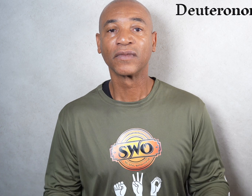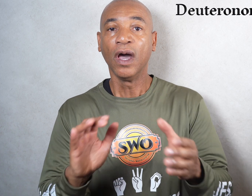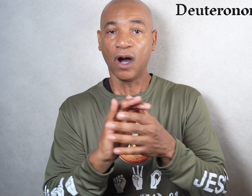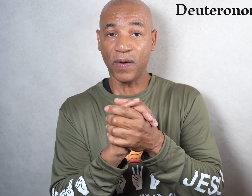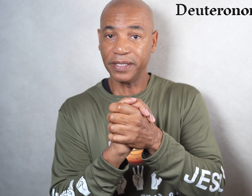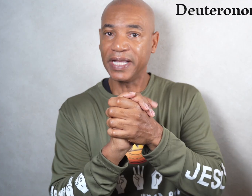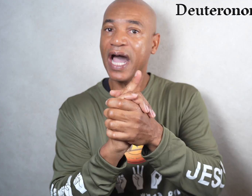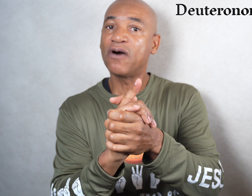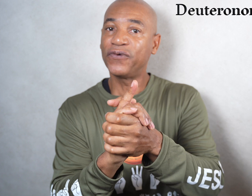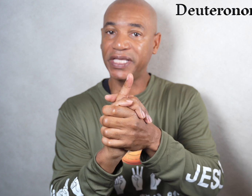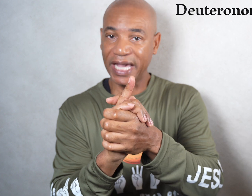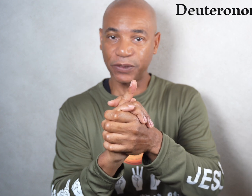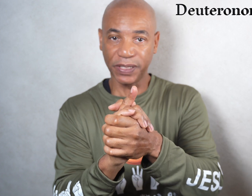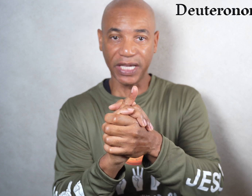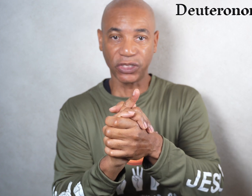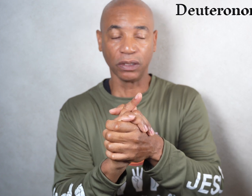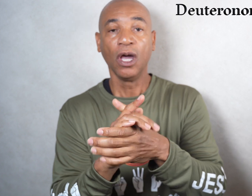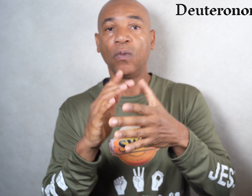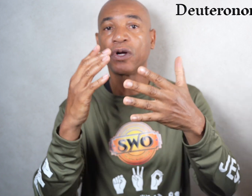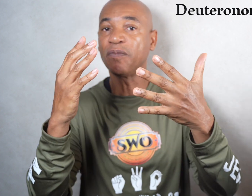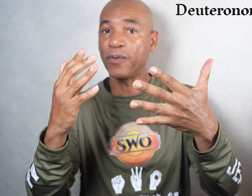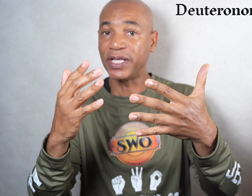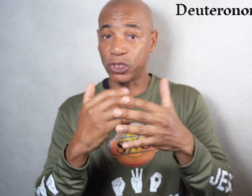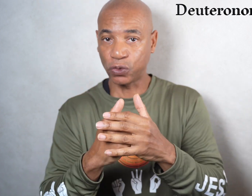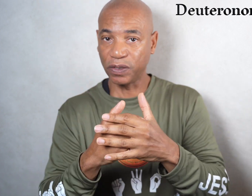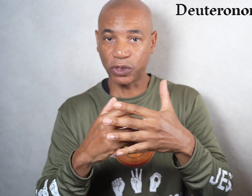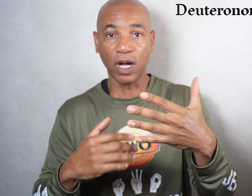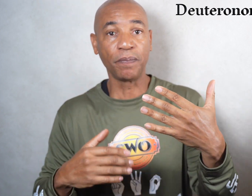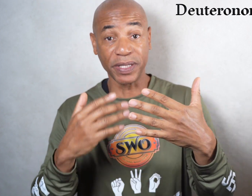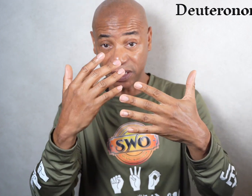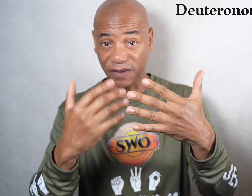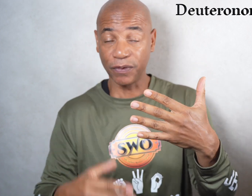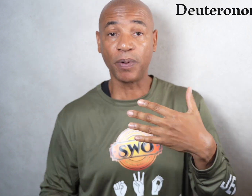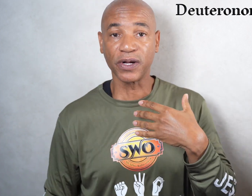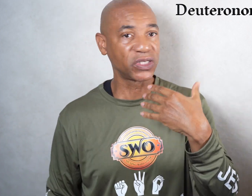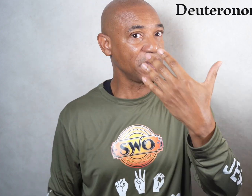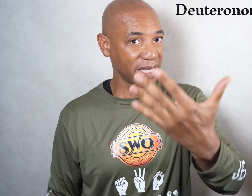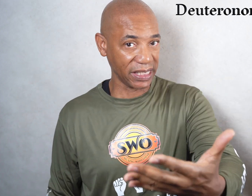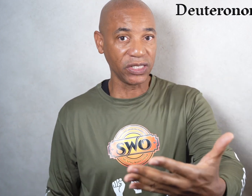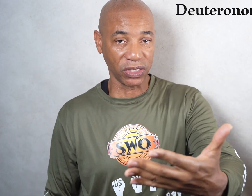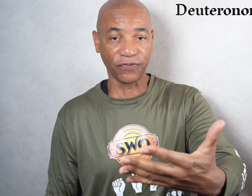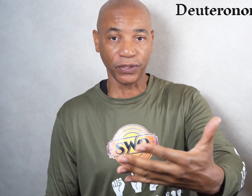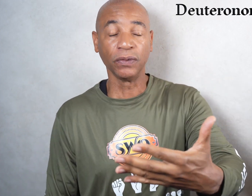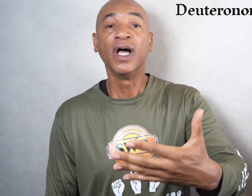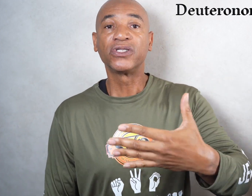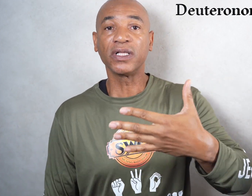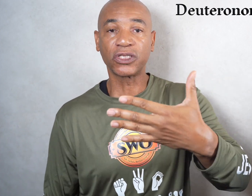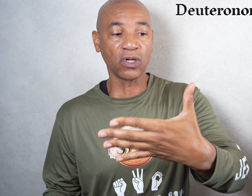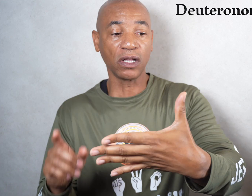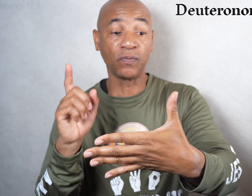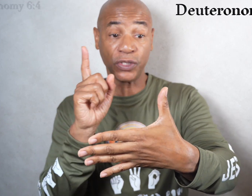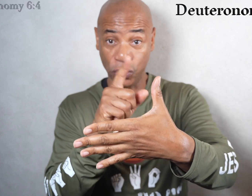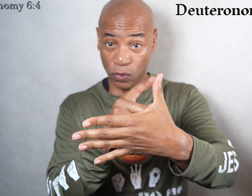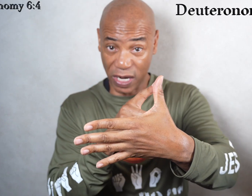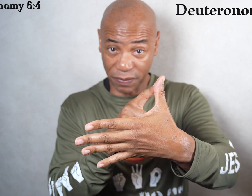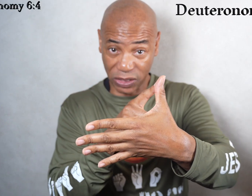All right, now for the explanation. We're going to break this scripture up into different parts to make it easier for you. So let's start off with Deuteronomy 6